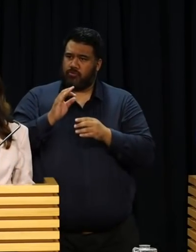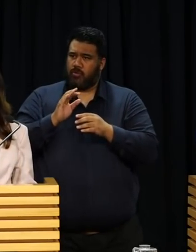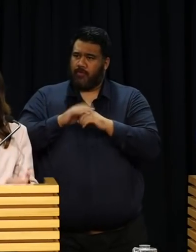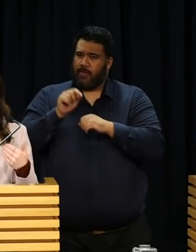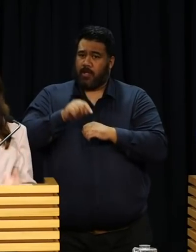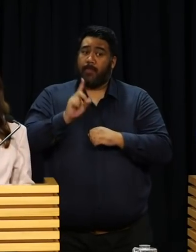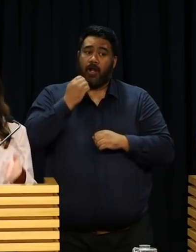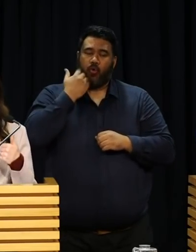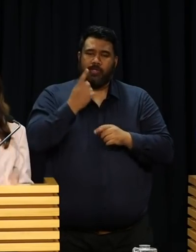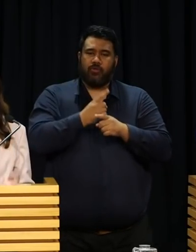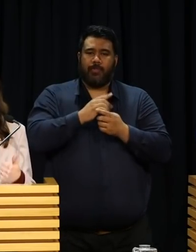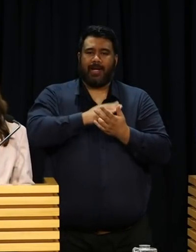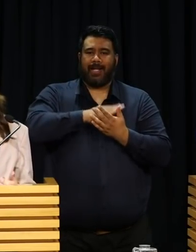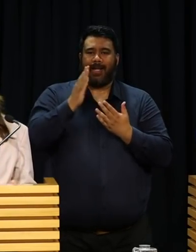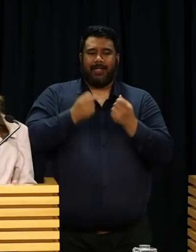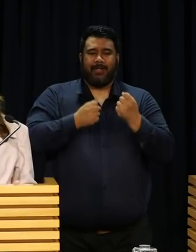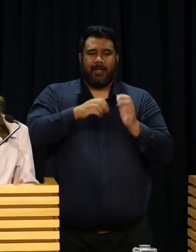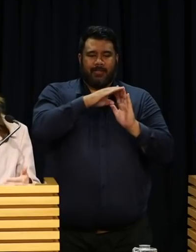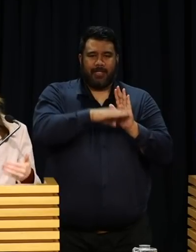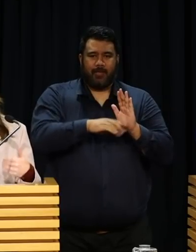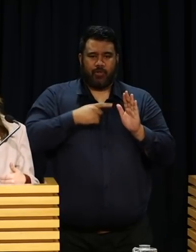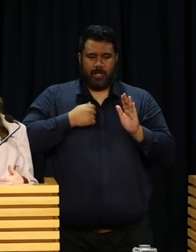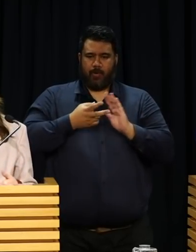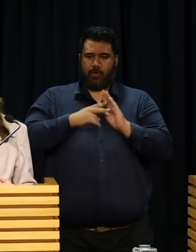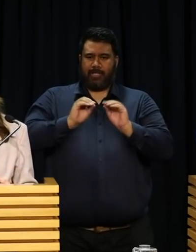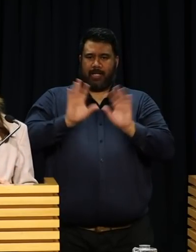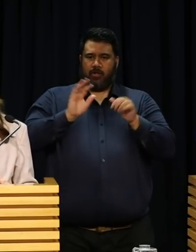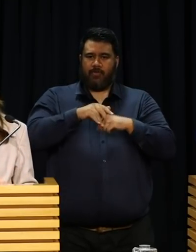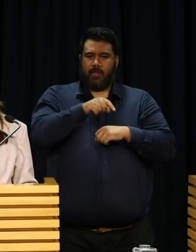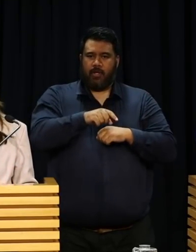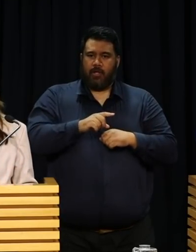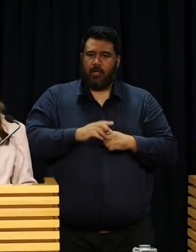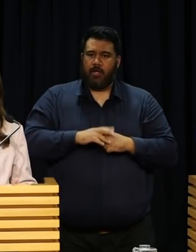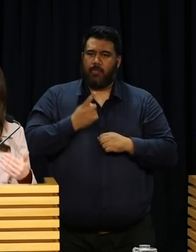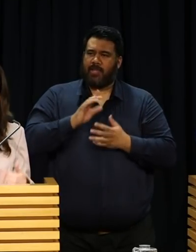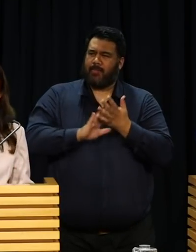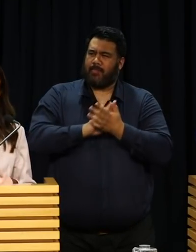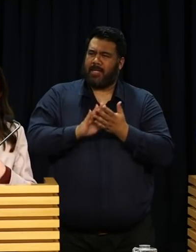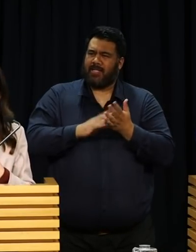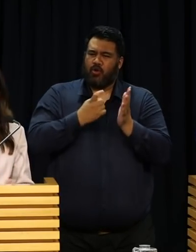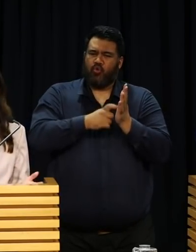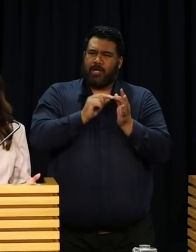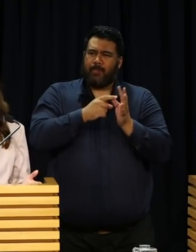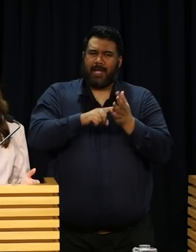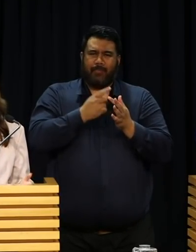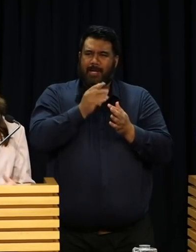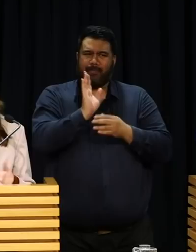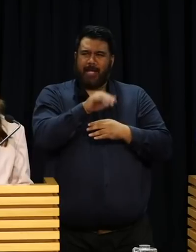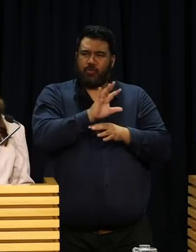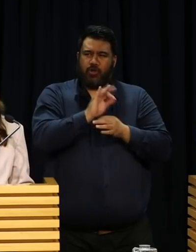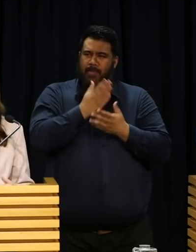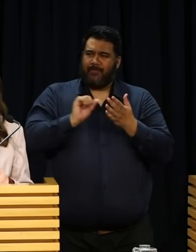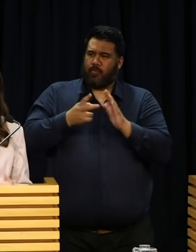clean car standards because that was the one we had a very clear policy on. When it, why is that the rebate scheme is not party policy? Well, the rebate, we actually did go out as a